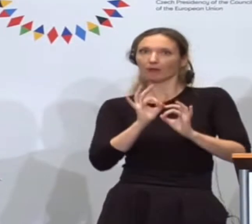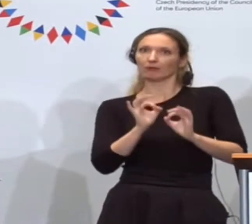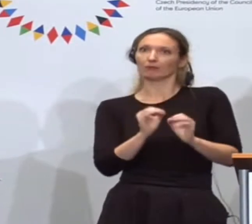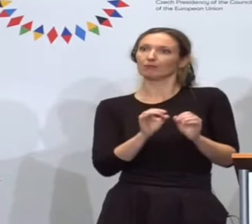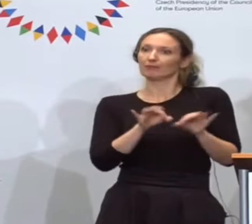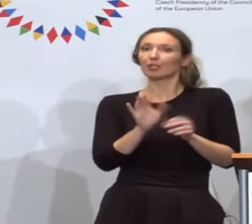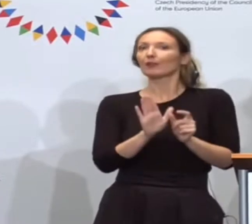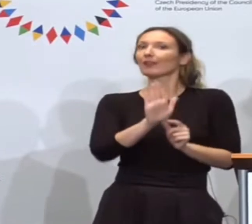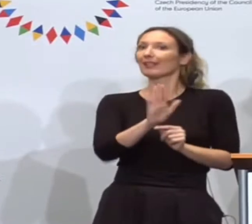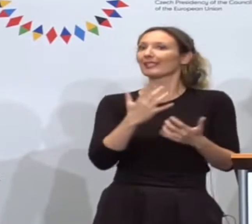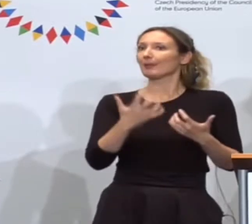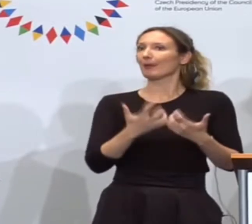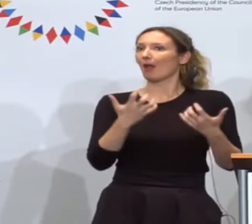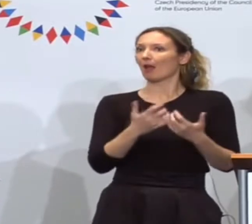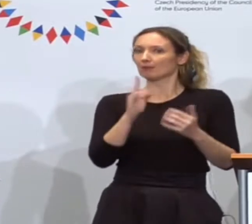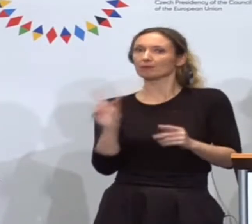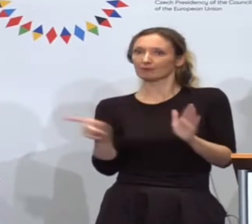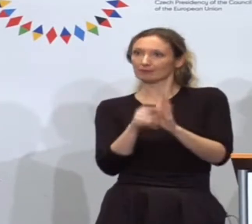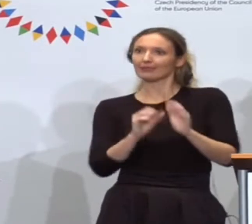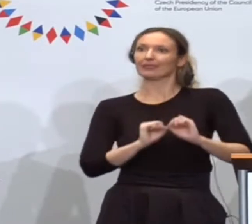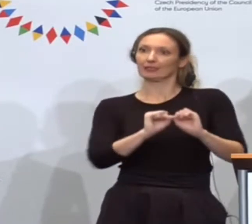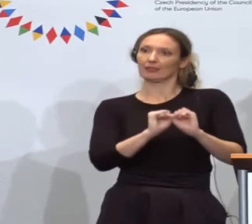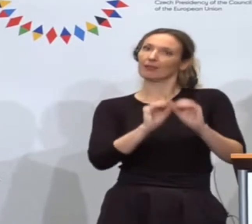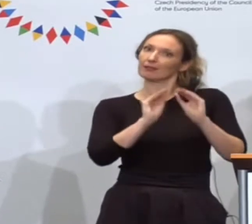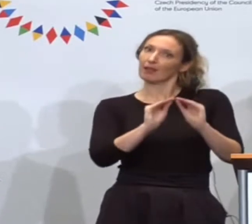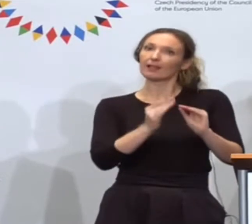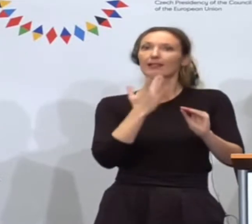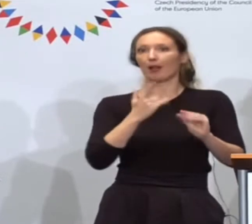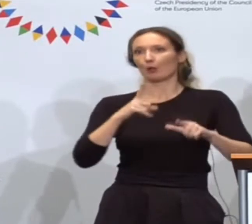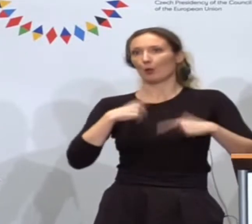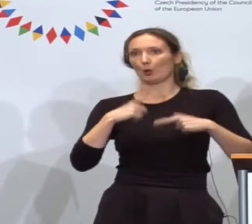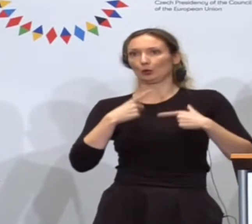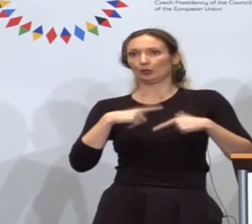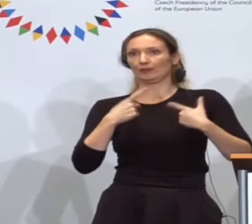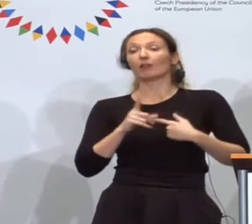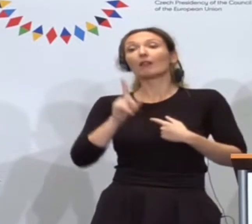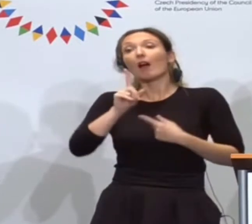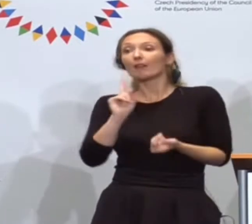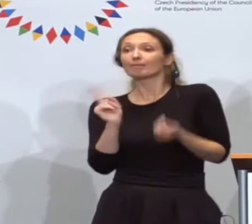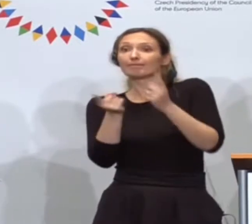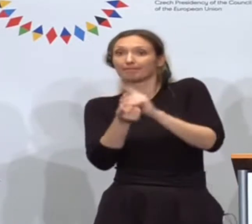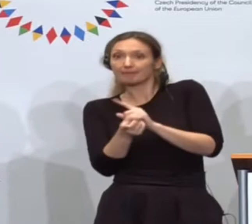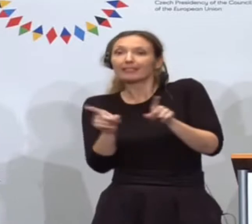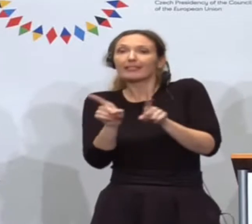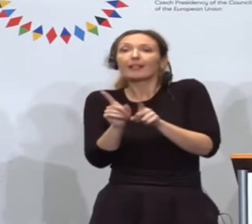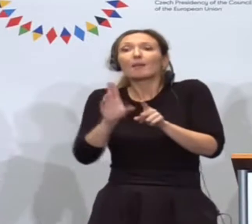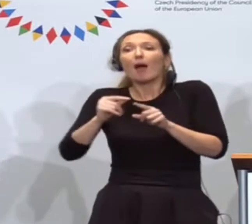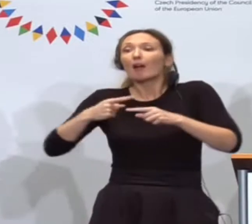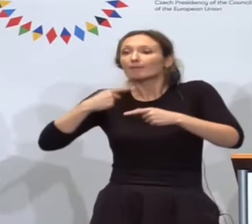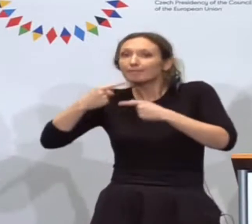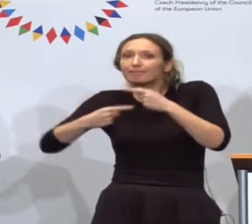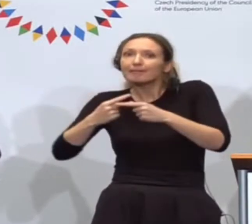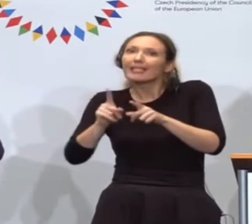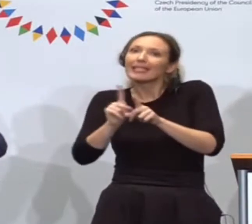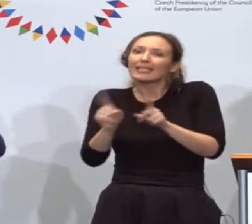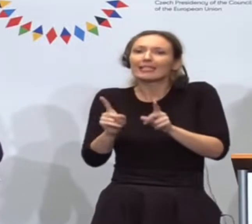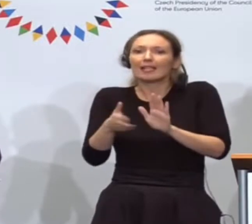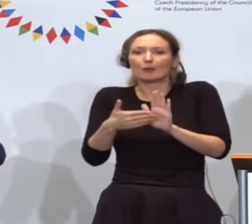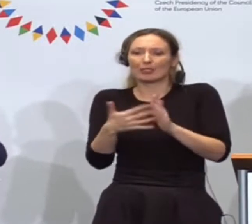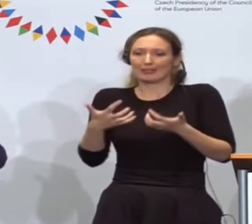are several processes in order to make an army work which are related with the